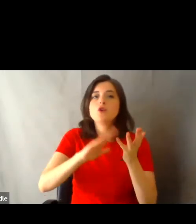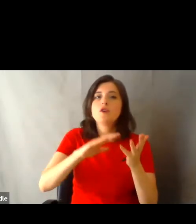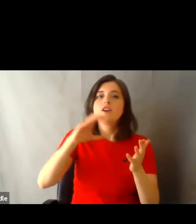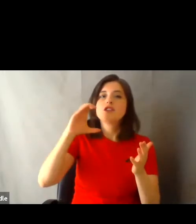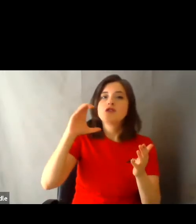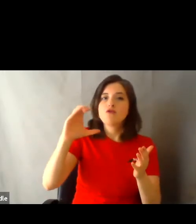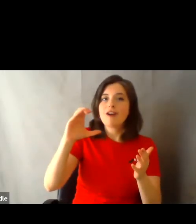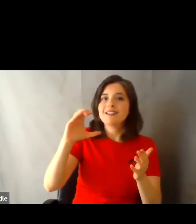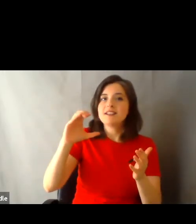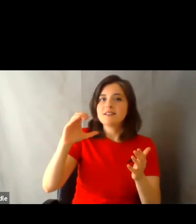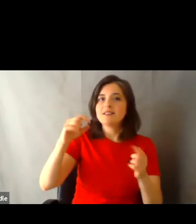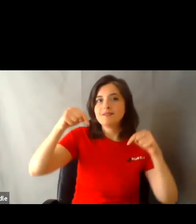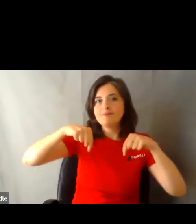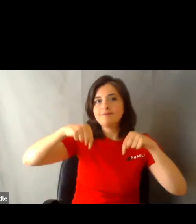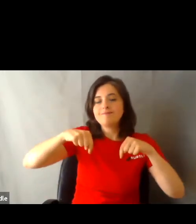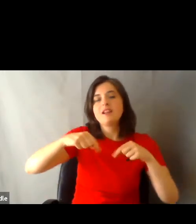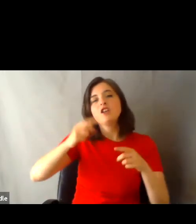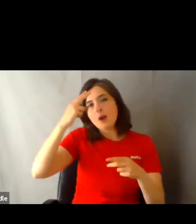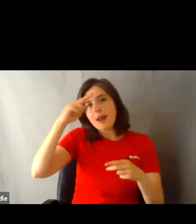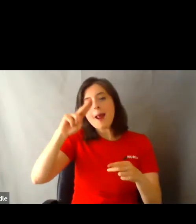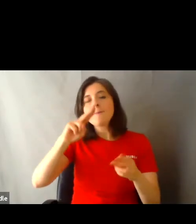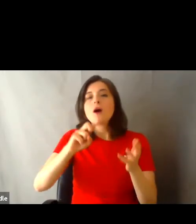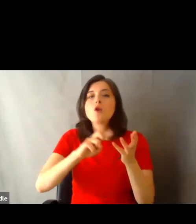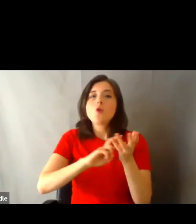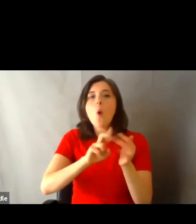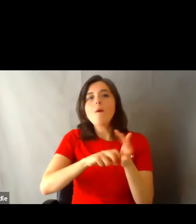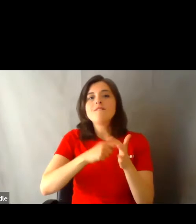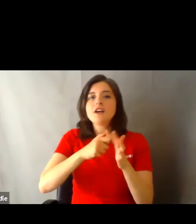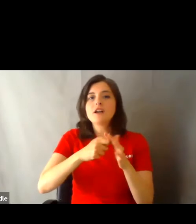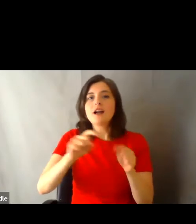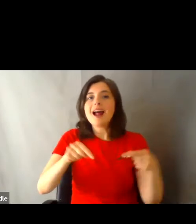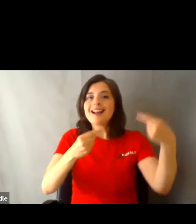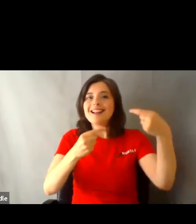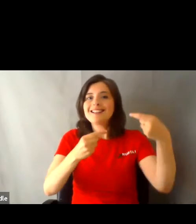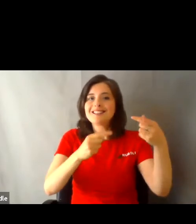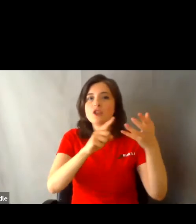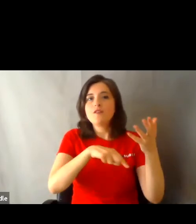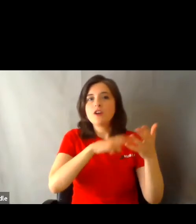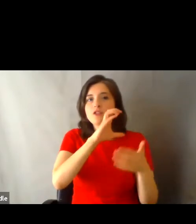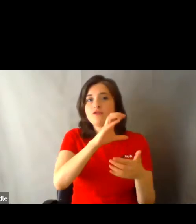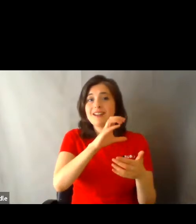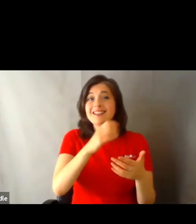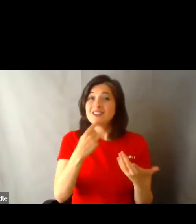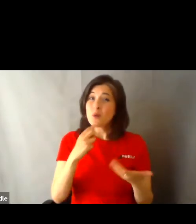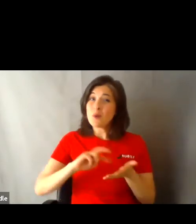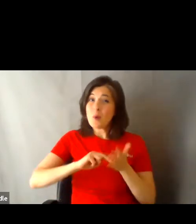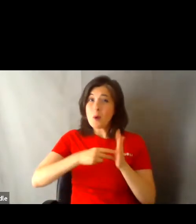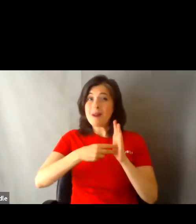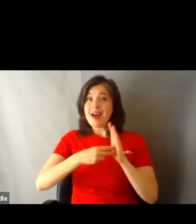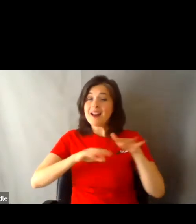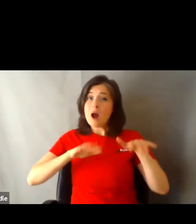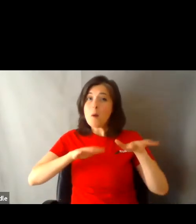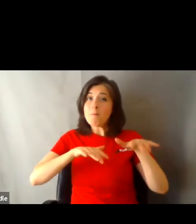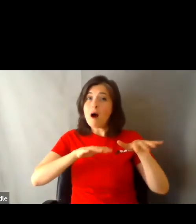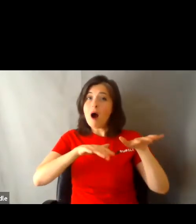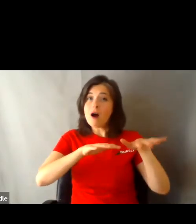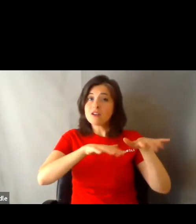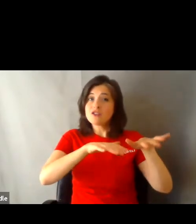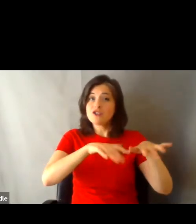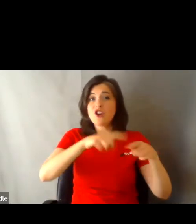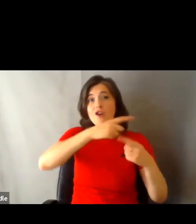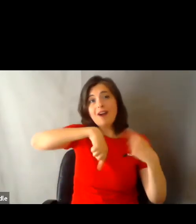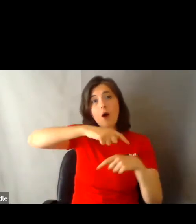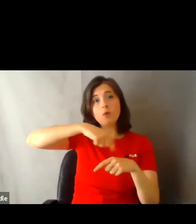Norfolk Against Universal Credit. And we were planning a march and a rally around the city centre.